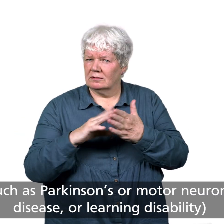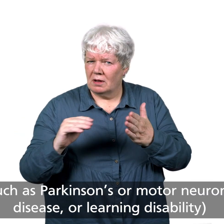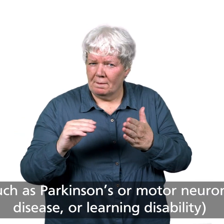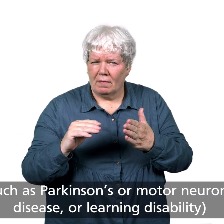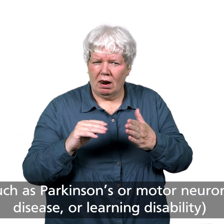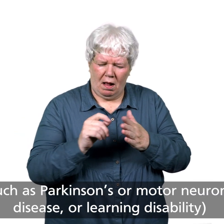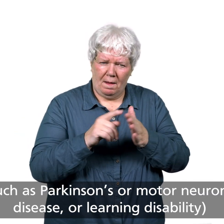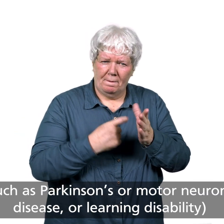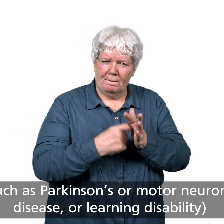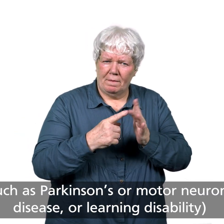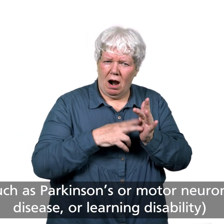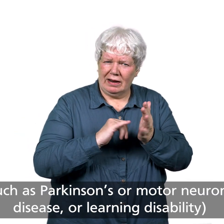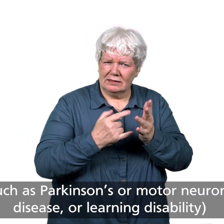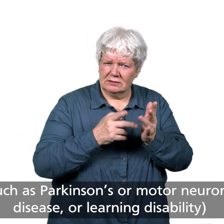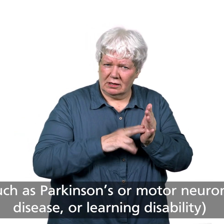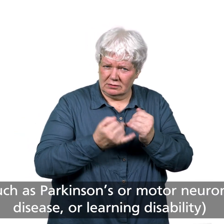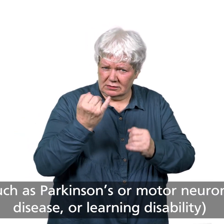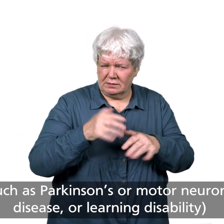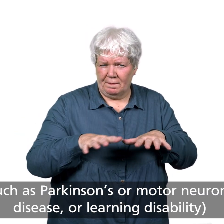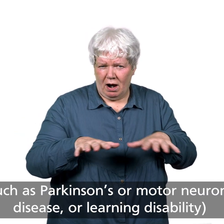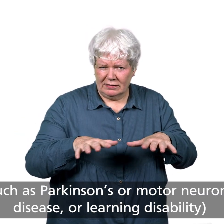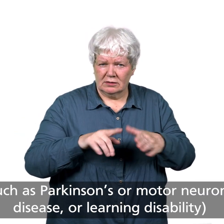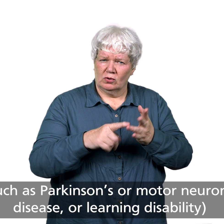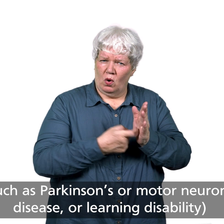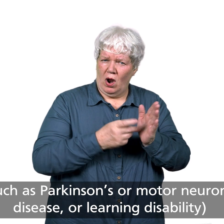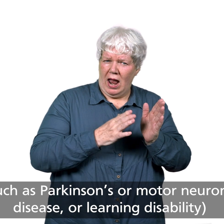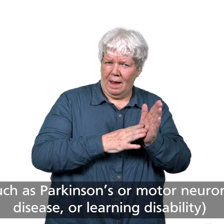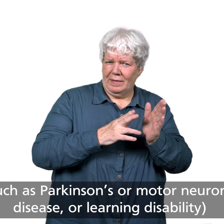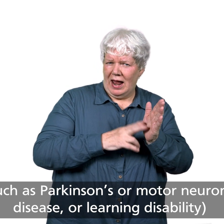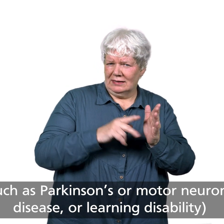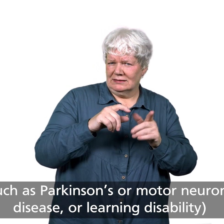such as Parkinson's or motor neurone disease or learning disability.